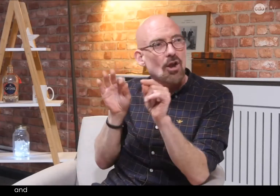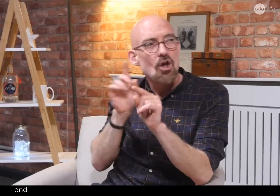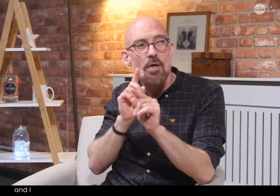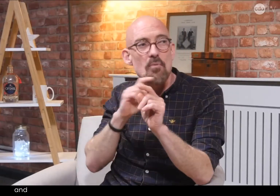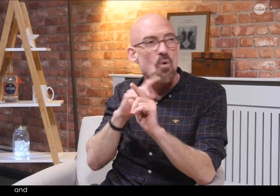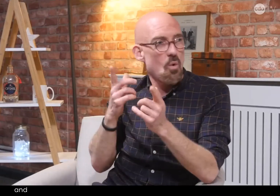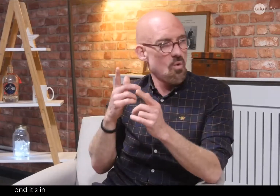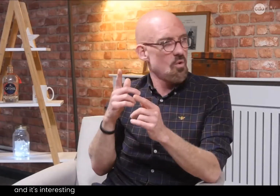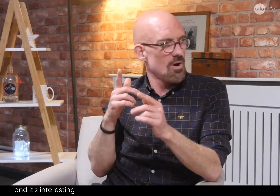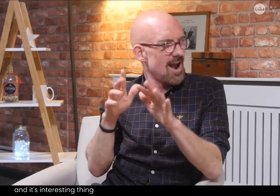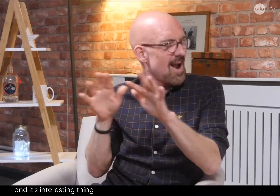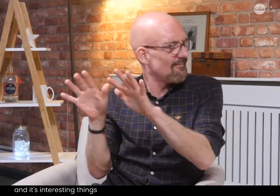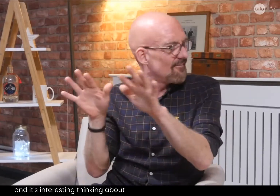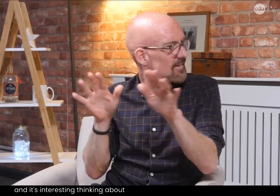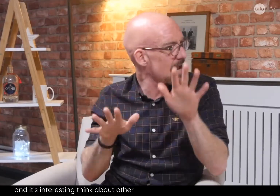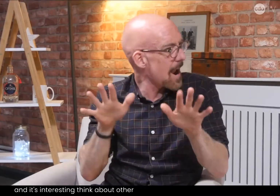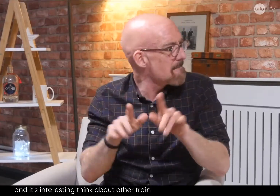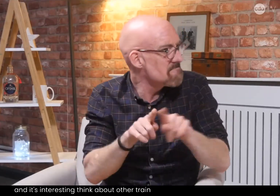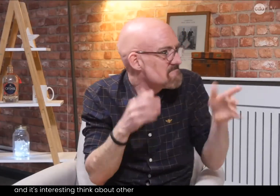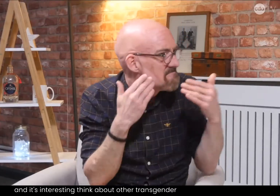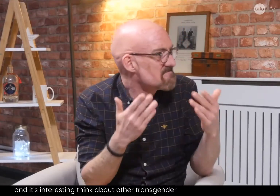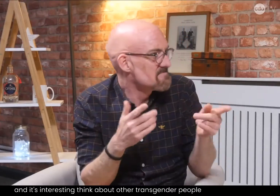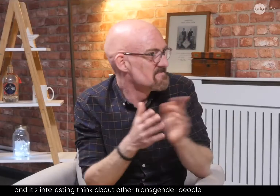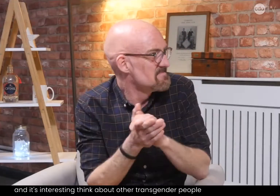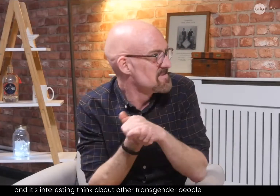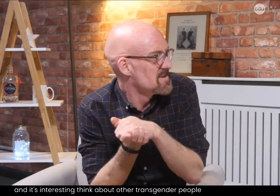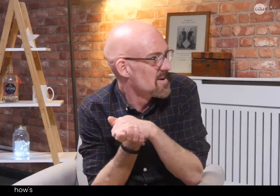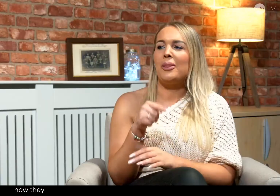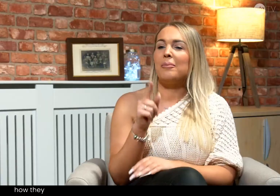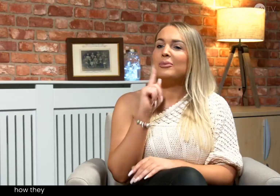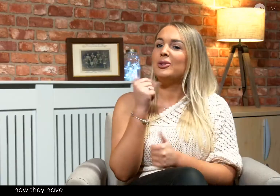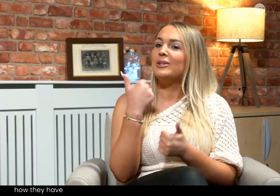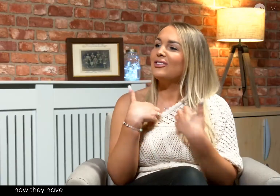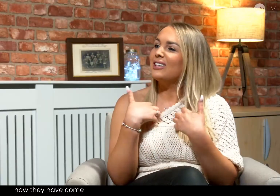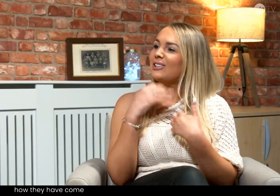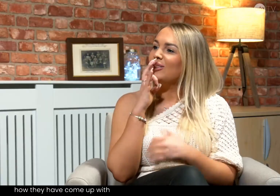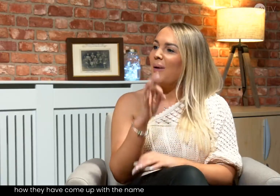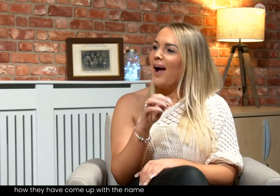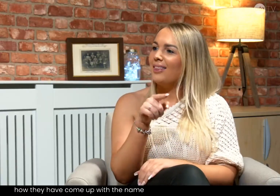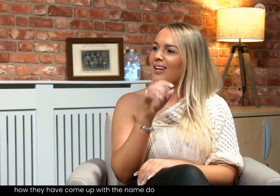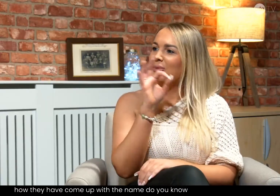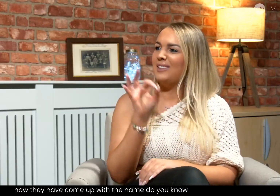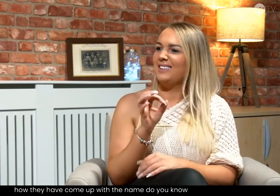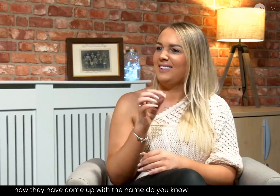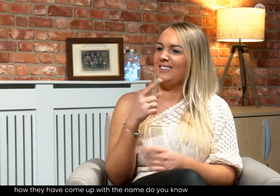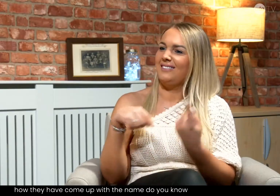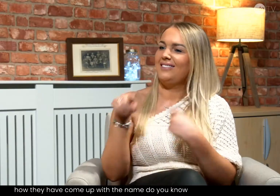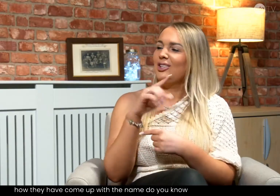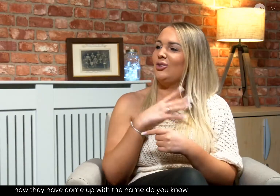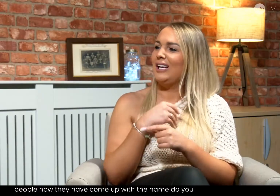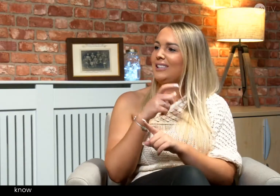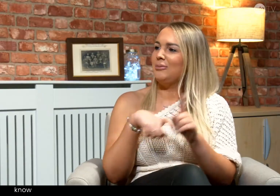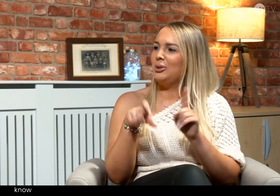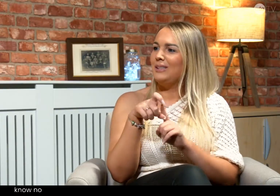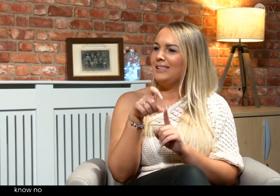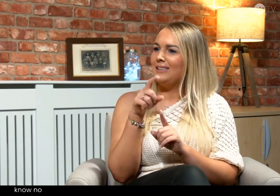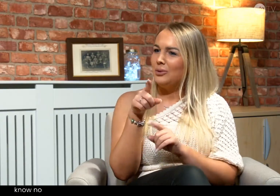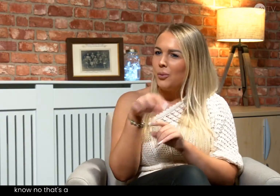other transgender people, how they have come up with the name. Do you know? Oh, that's a really good question to ask, actually, and I